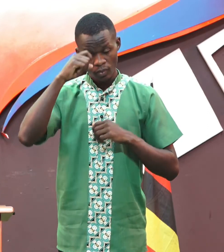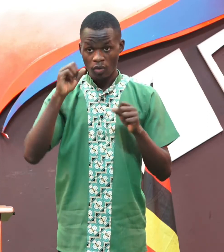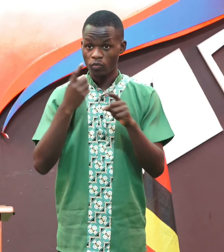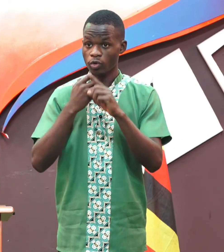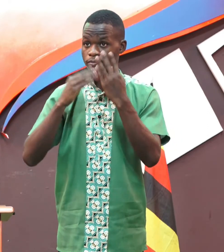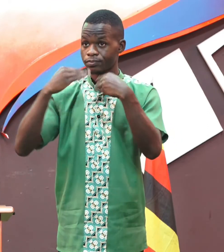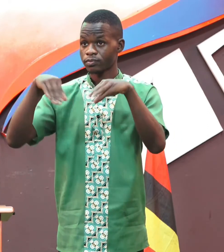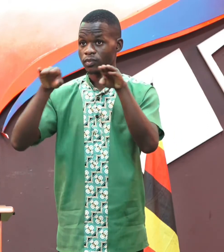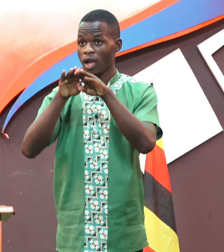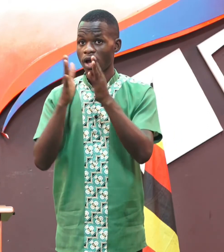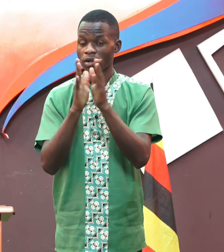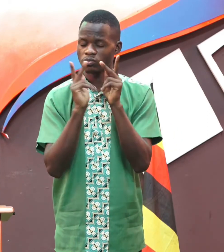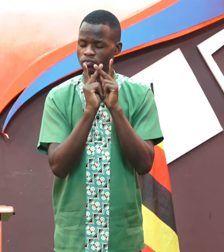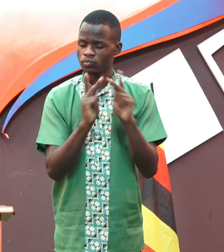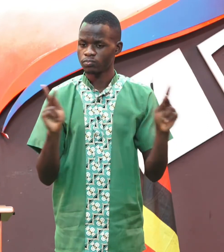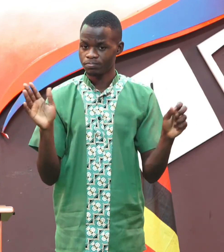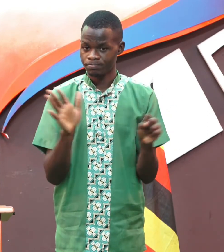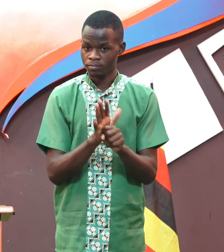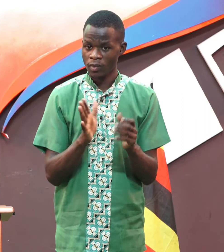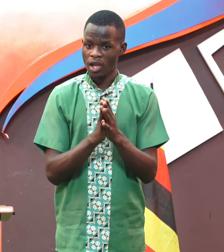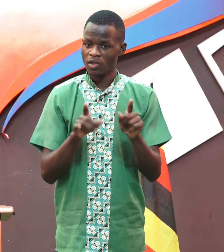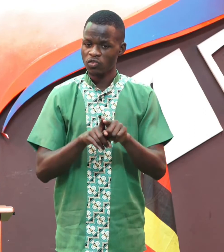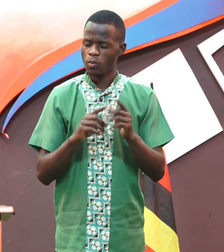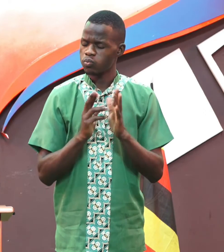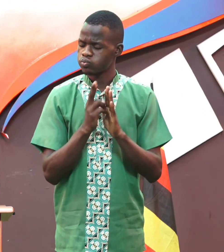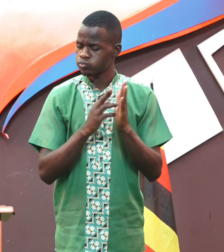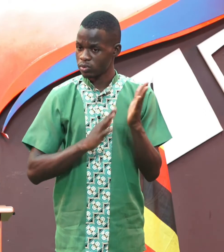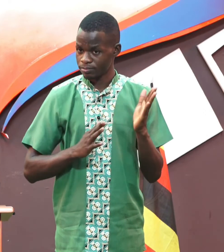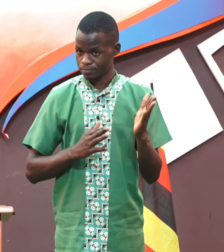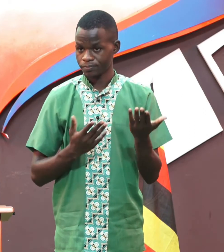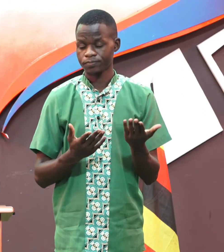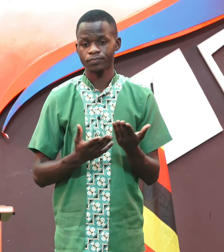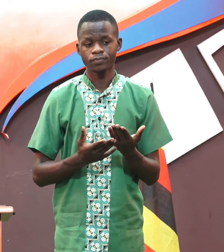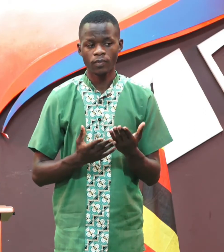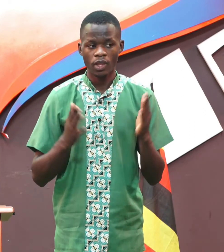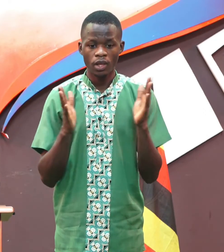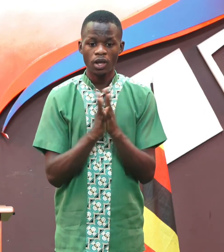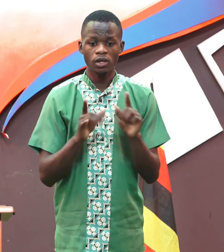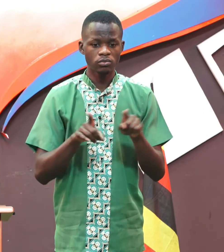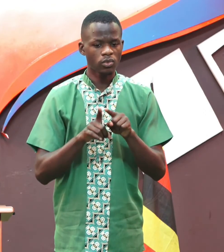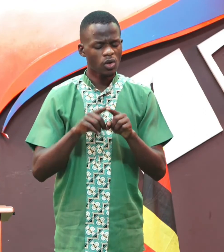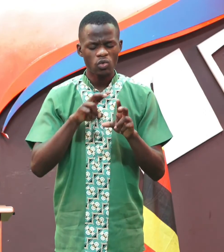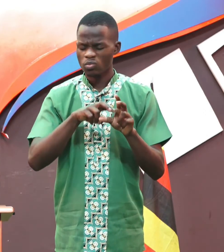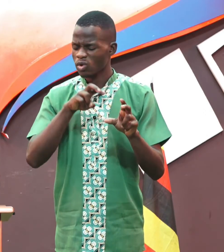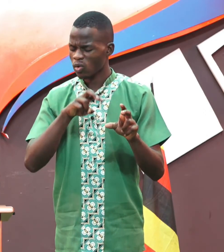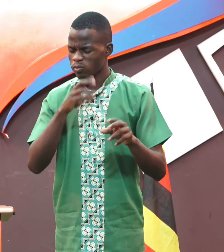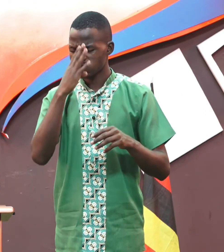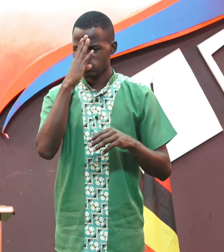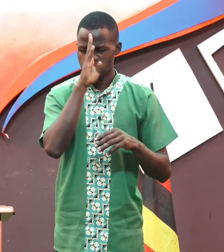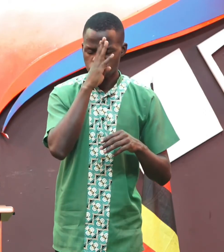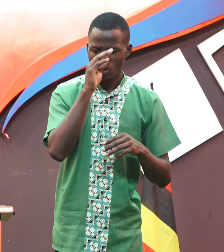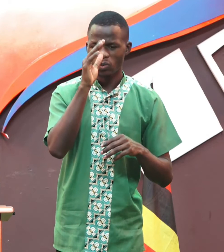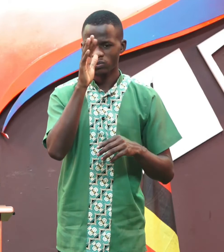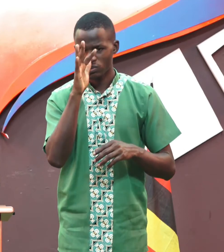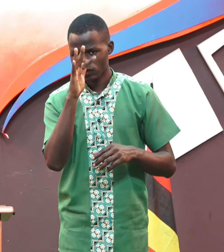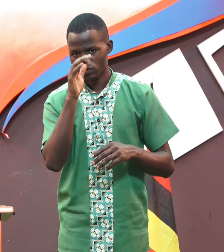emirembe. That is peaceable, full aga of peace. Agagajjudde obutukuvu. That is full of holiness. Agagataliimu bukuusa. Where there is